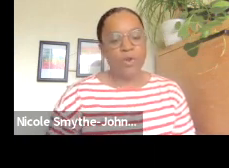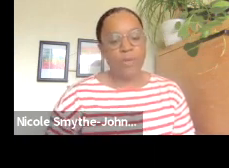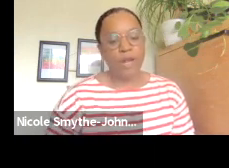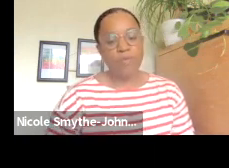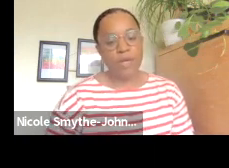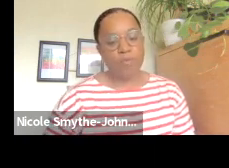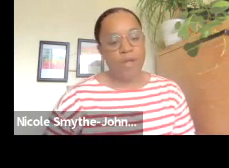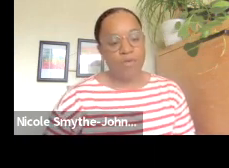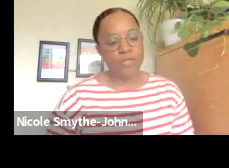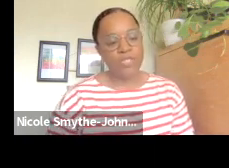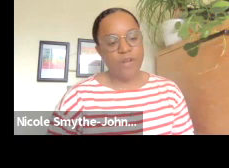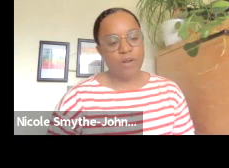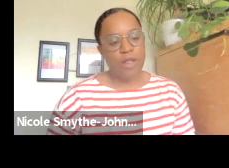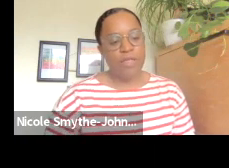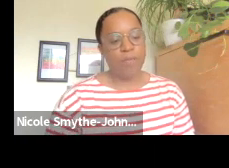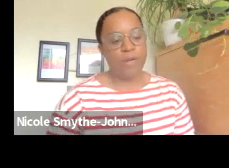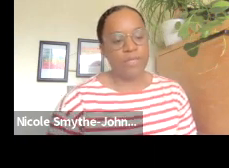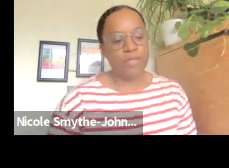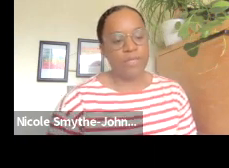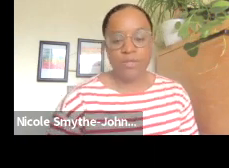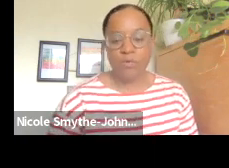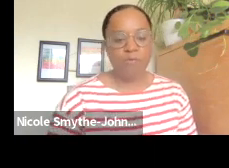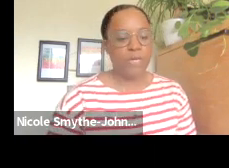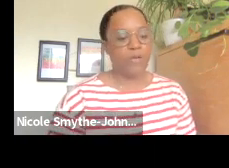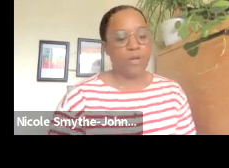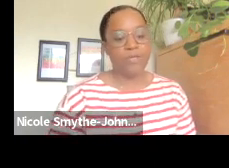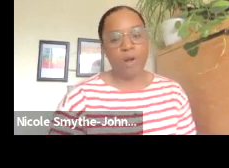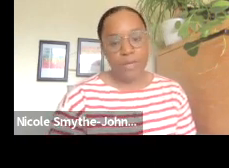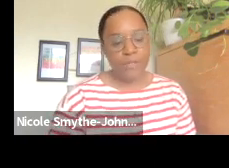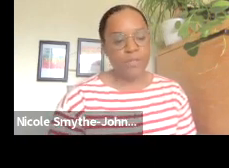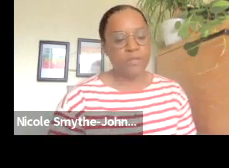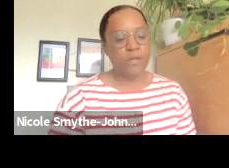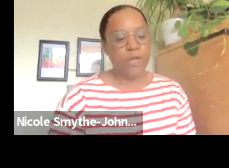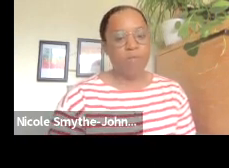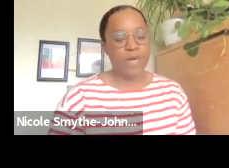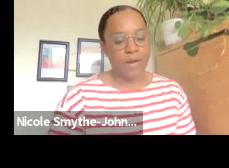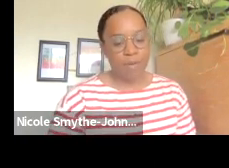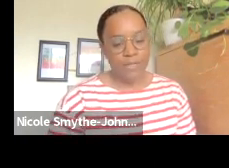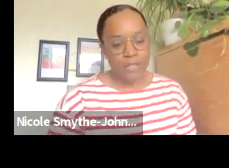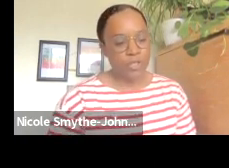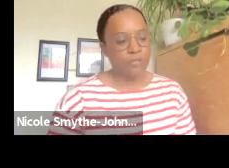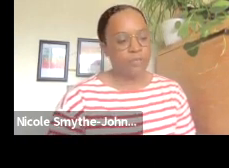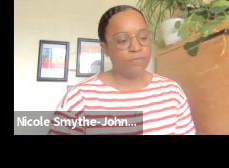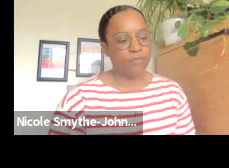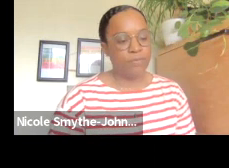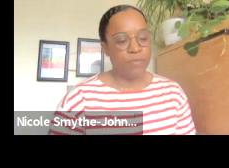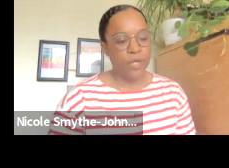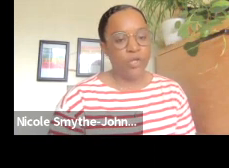The Circum-Caribbean migratory sphere that appears in Dunkley's oeuvre in Going to Market, Banana